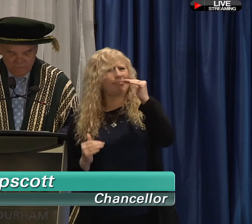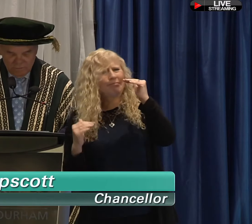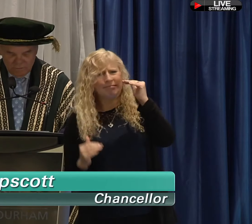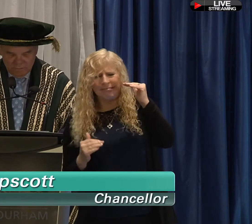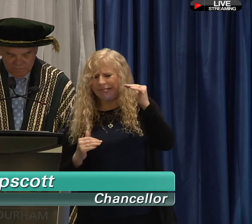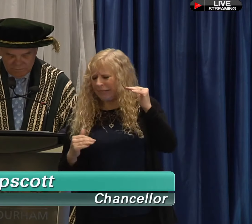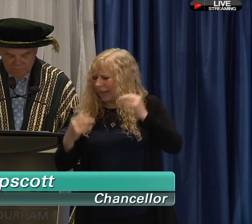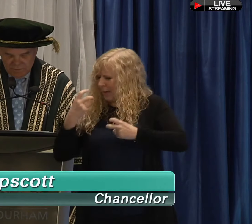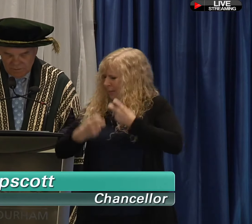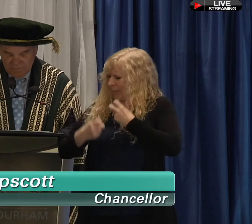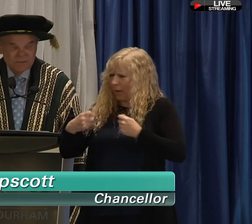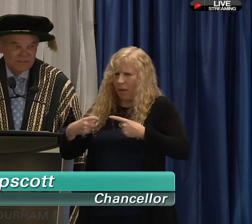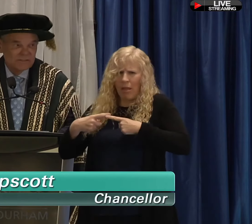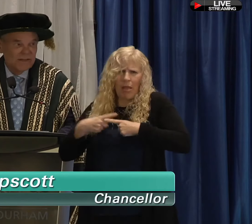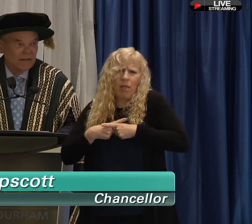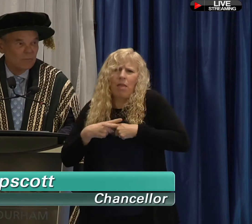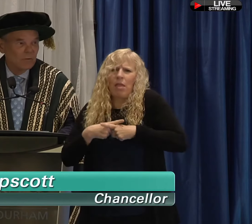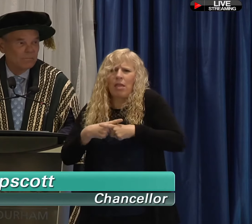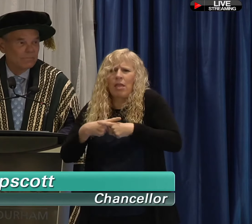it's too